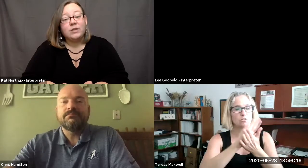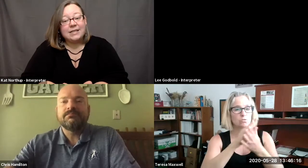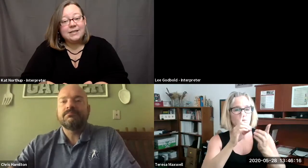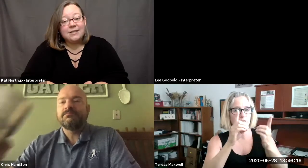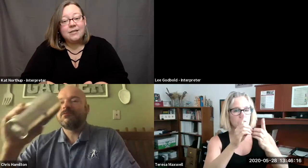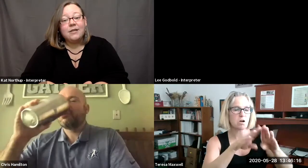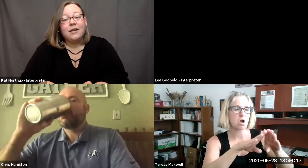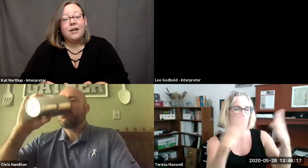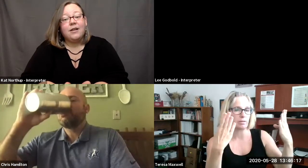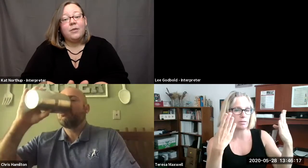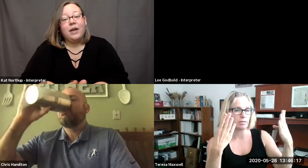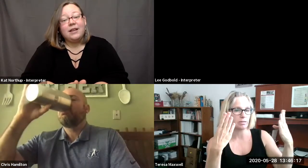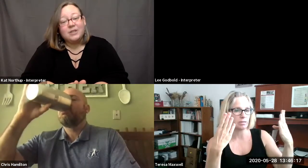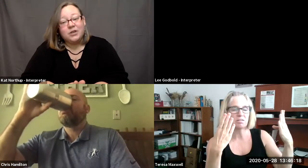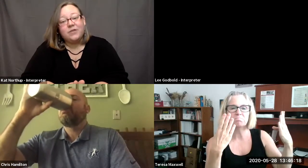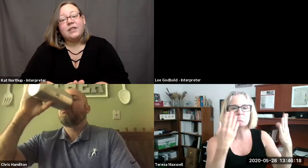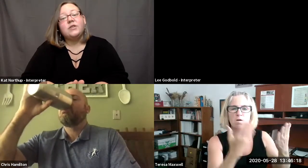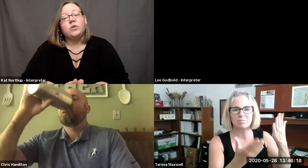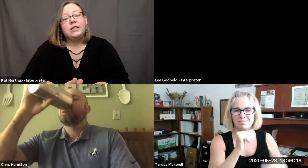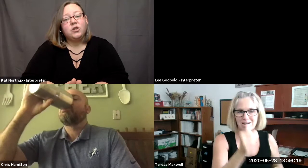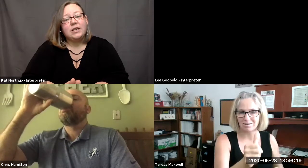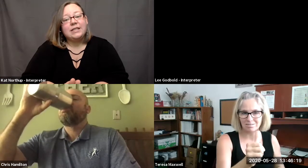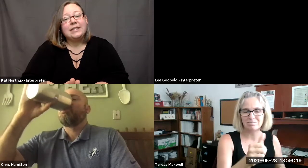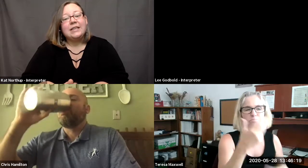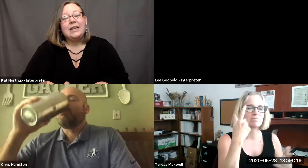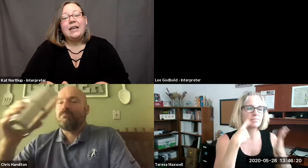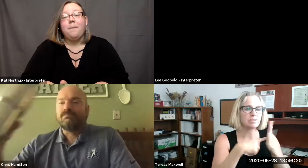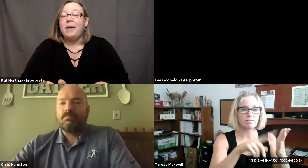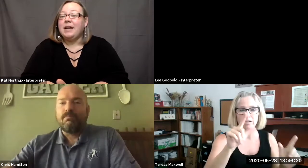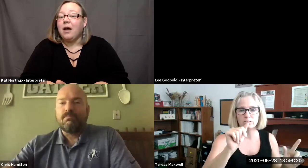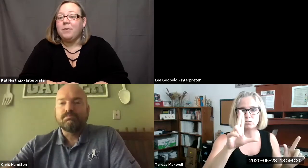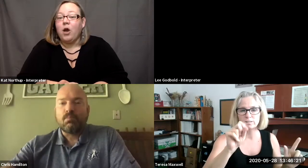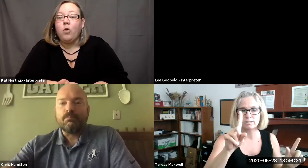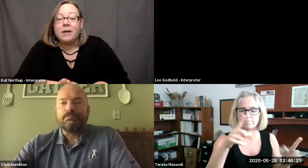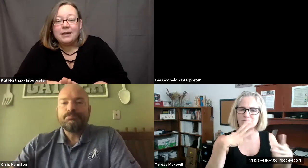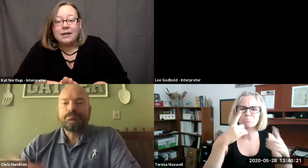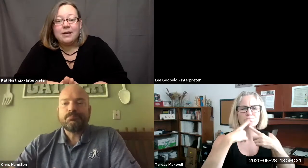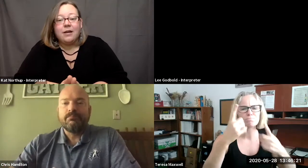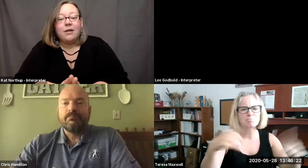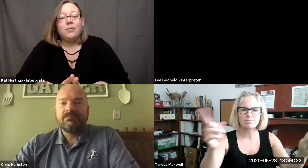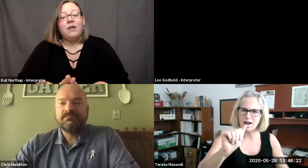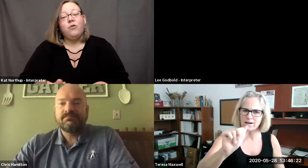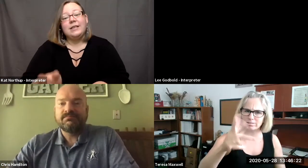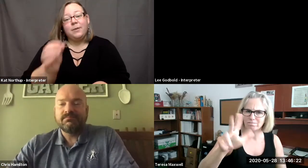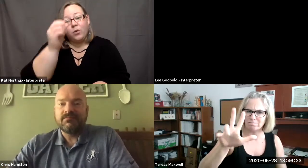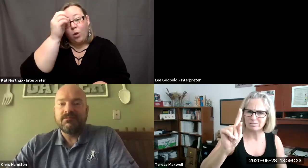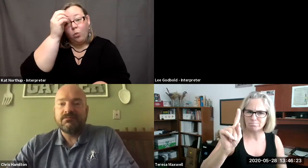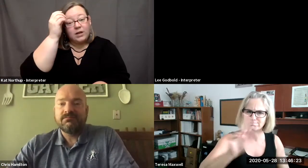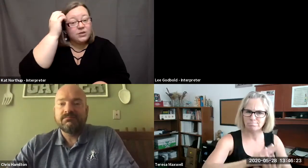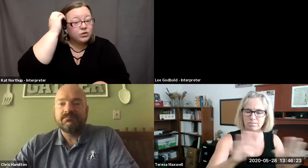counties that we kind of serve, and the school districts may not be open. Like, for example, one school